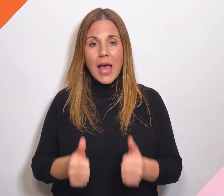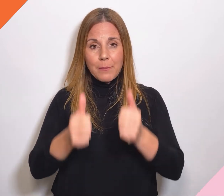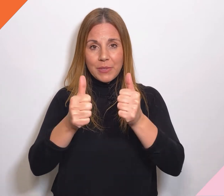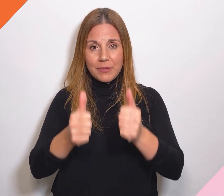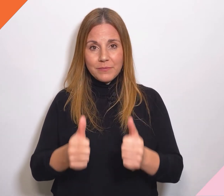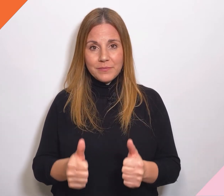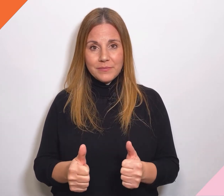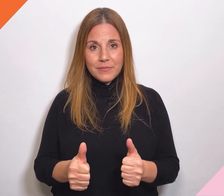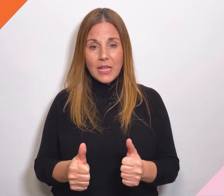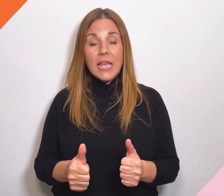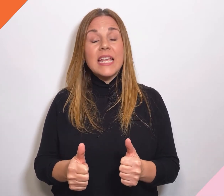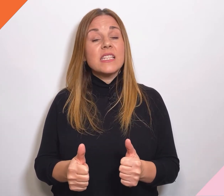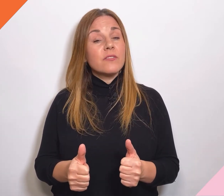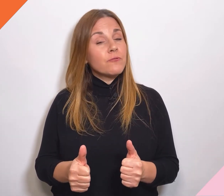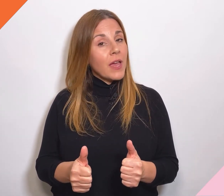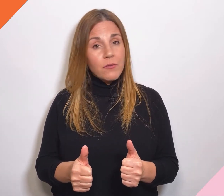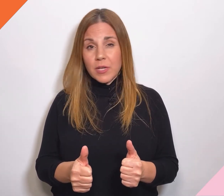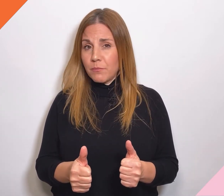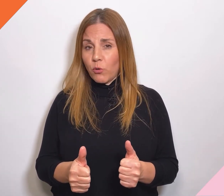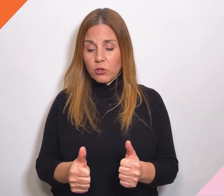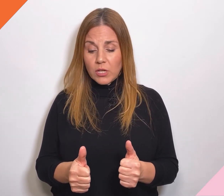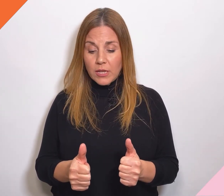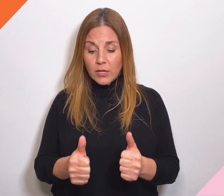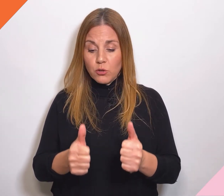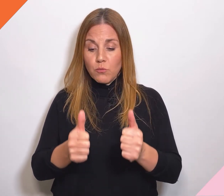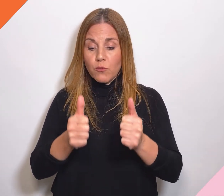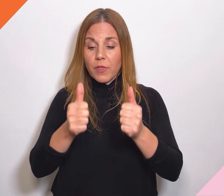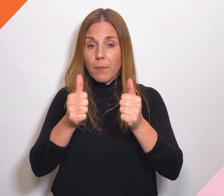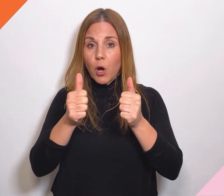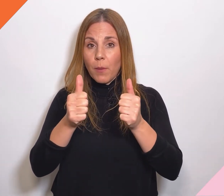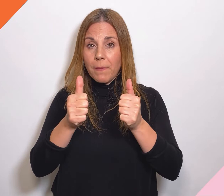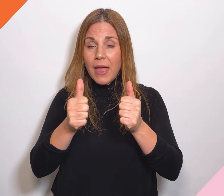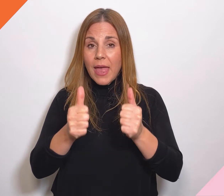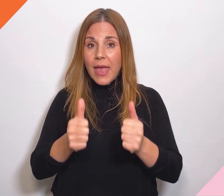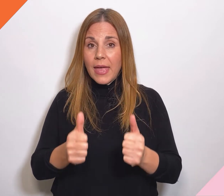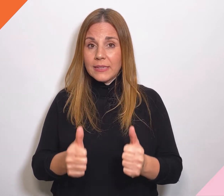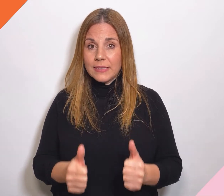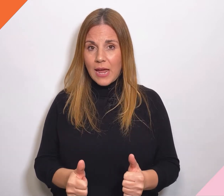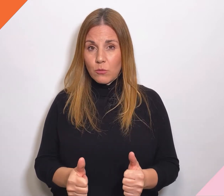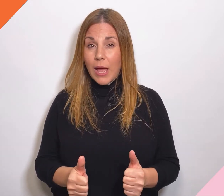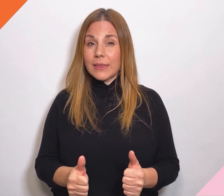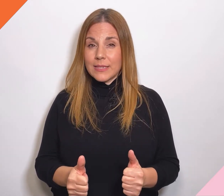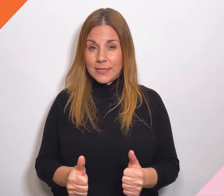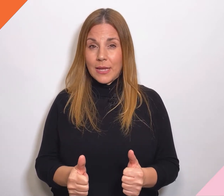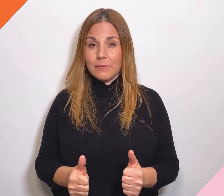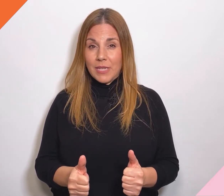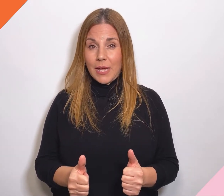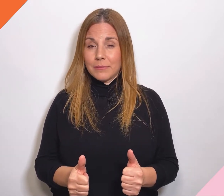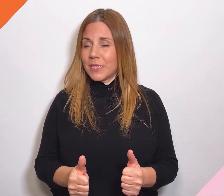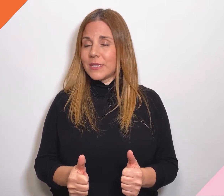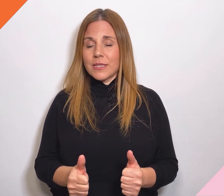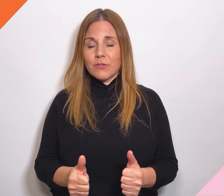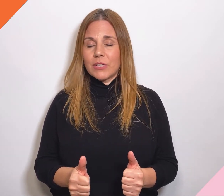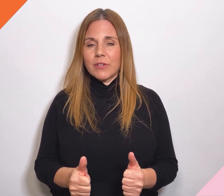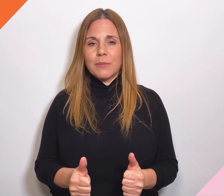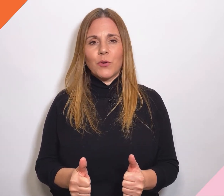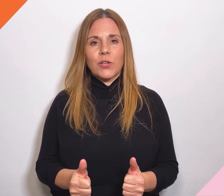Happy. It's very important that you move them up and down at the same time. This is really, really important,